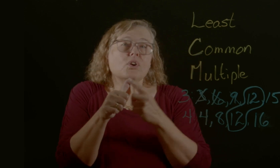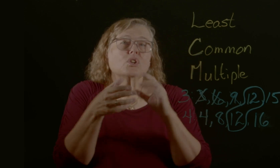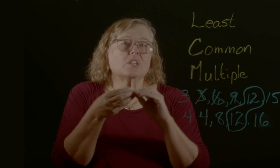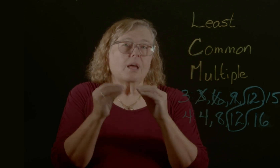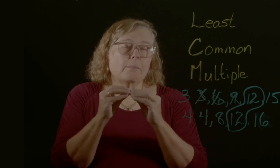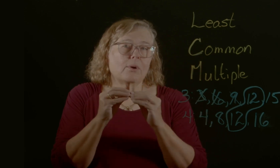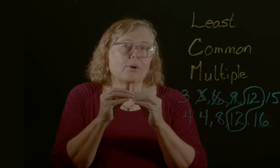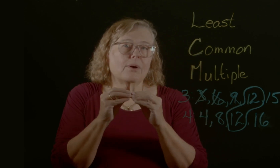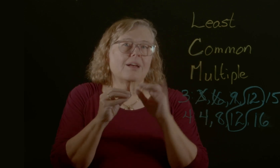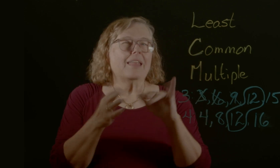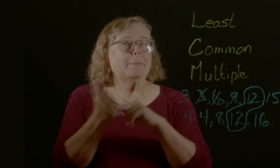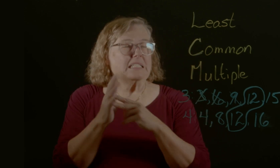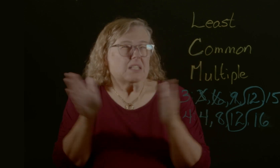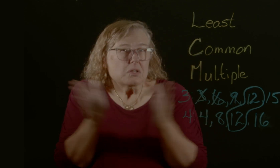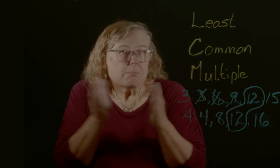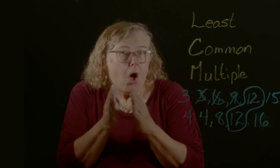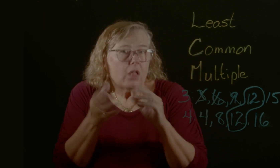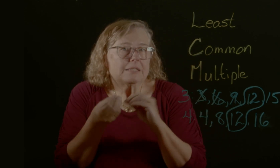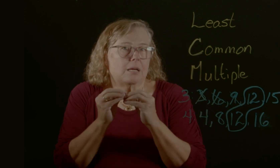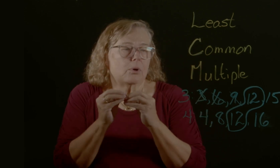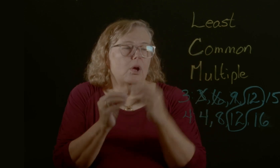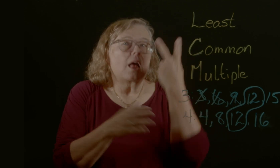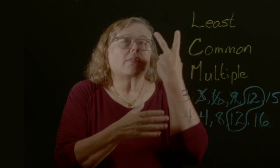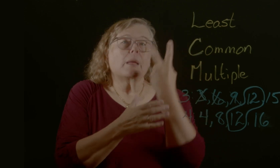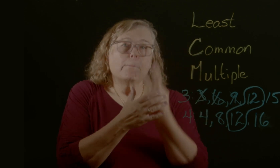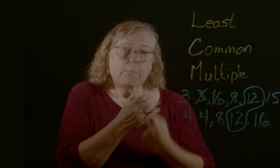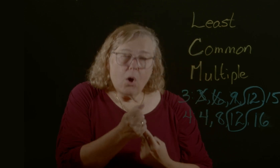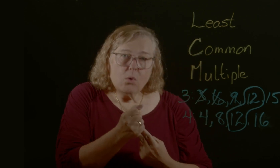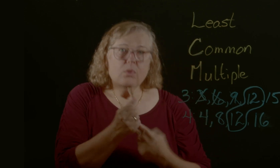first number. That means it's smallest that they both have.